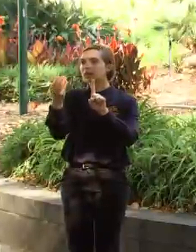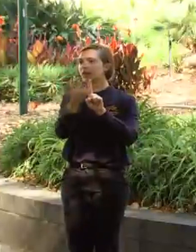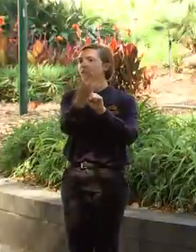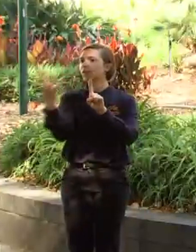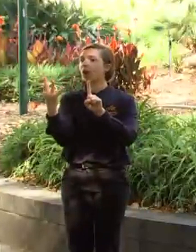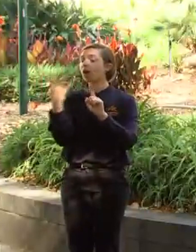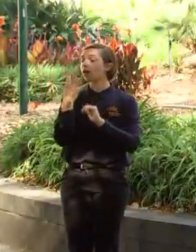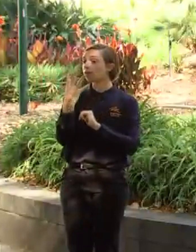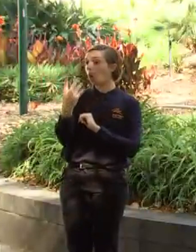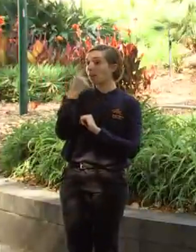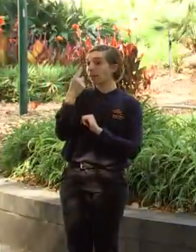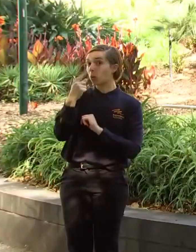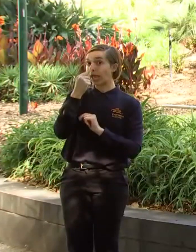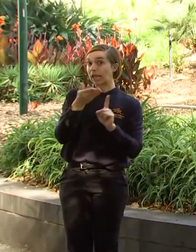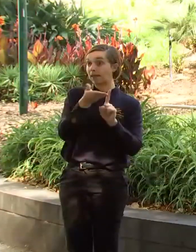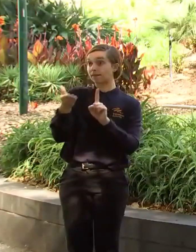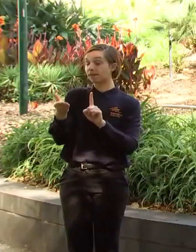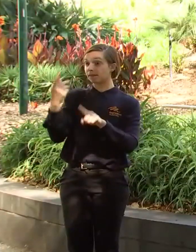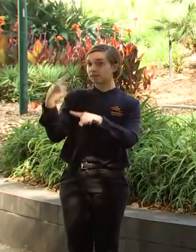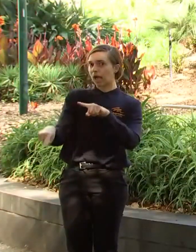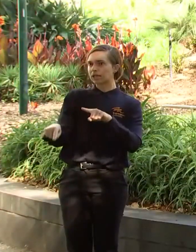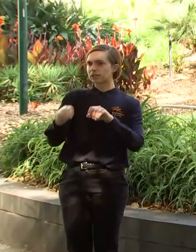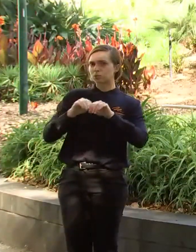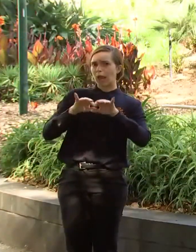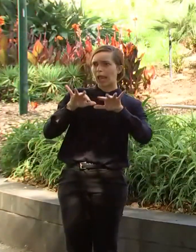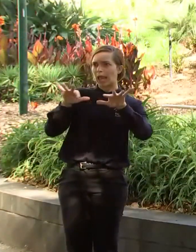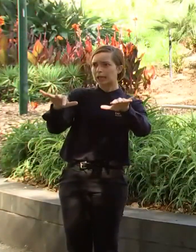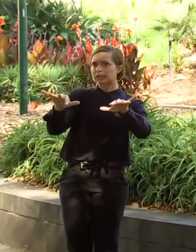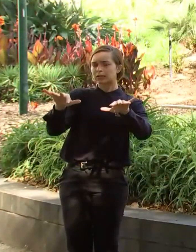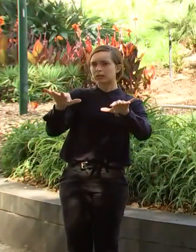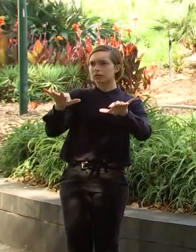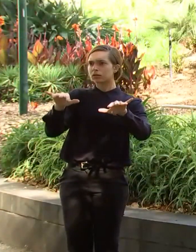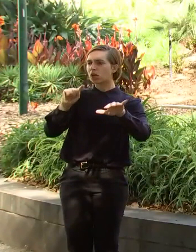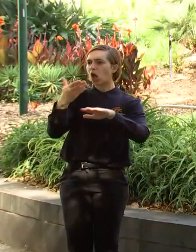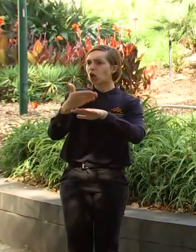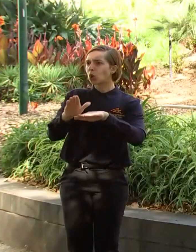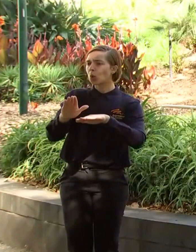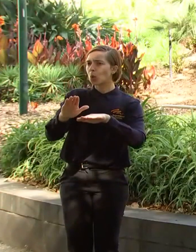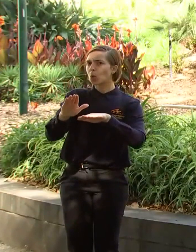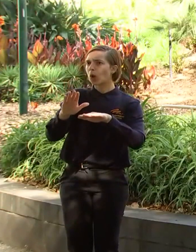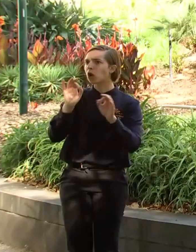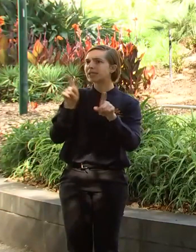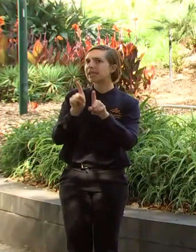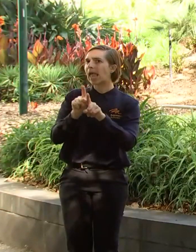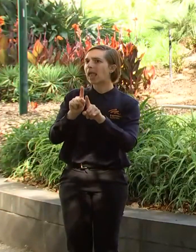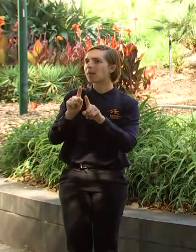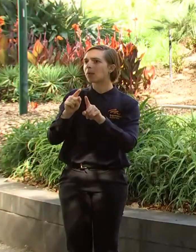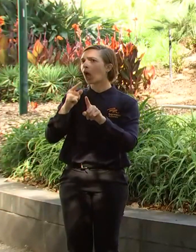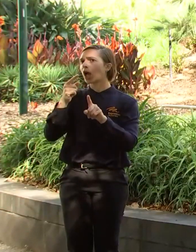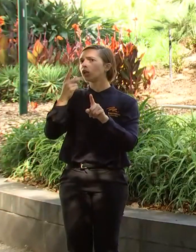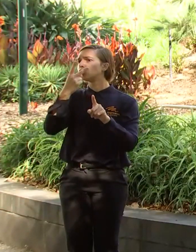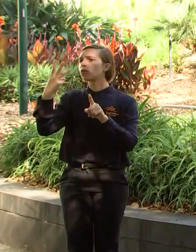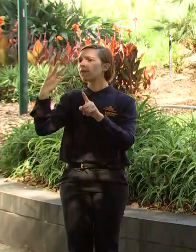quickly. So, I think the average person watching this knows that every strain of